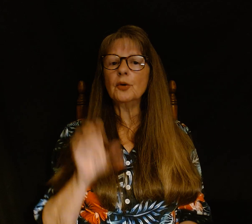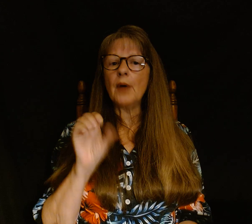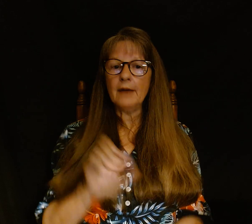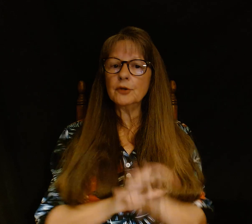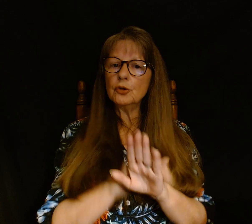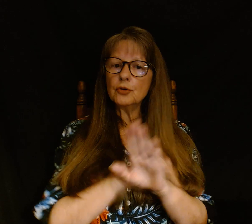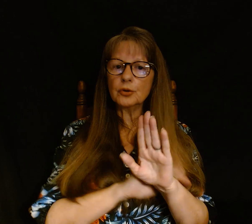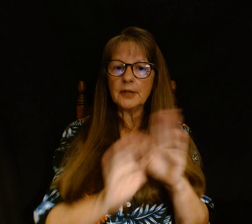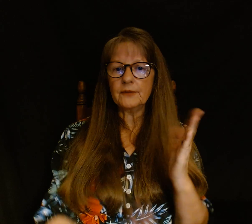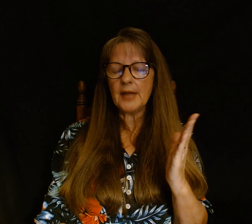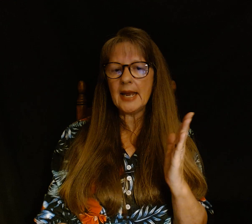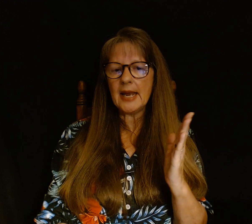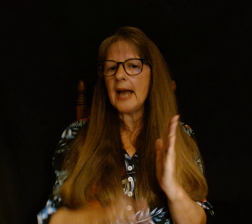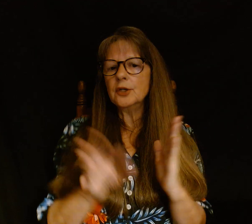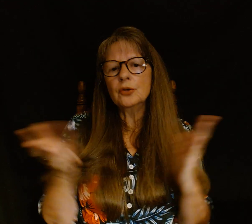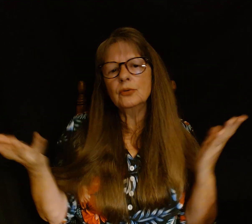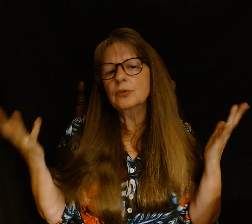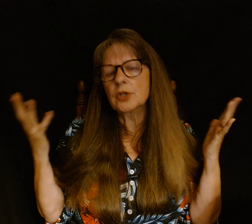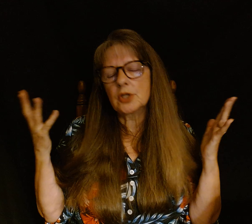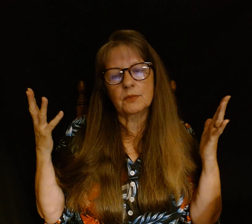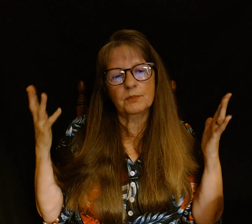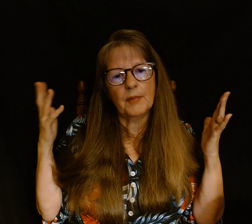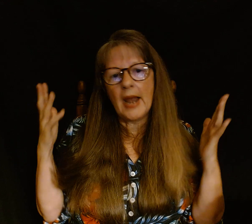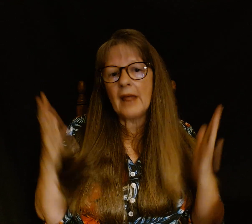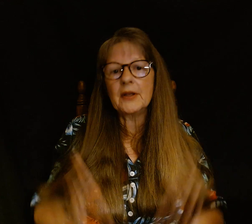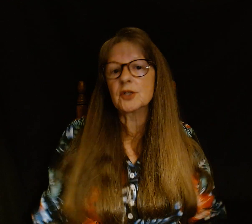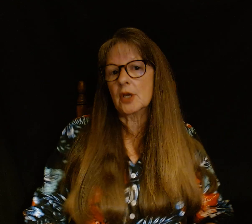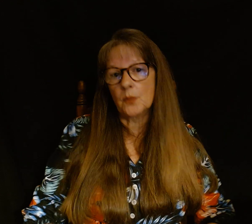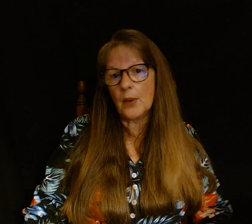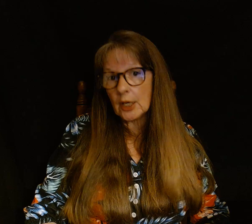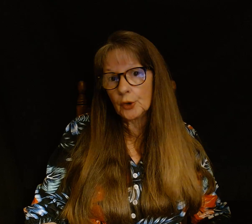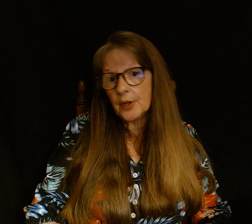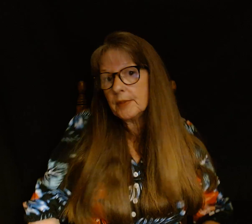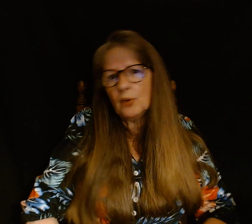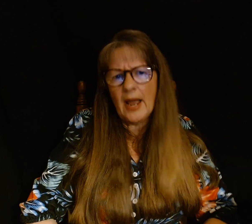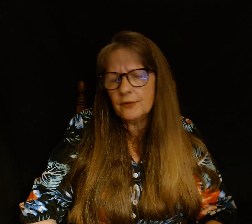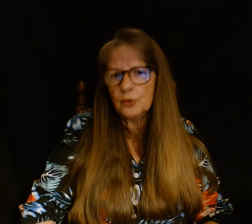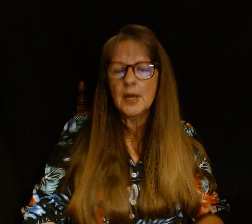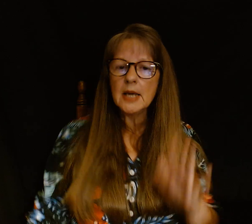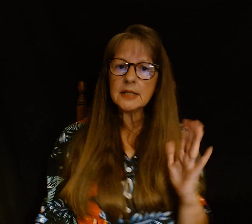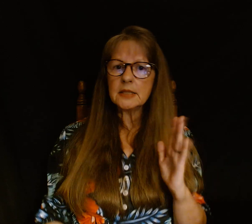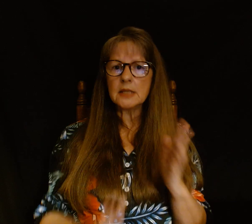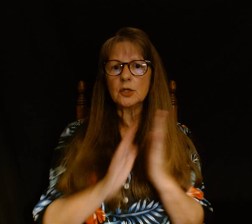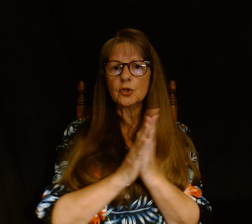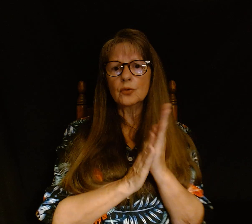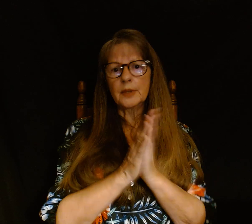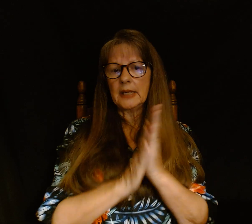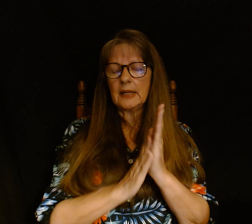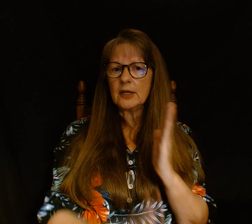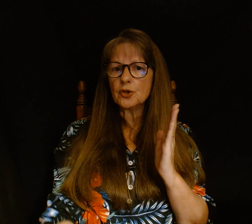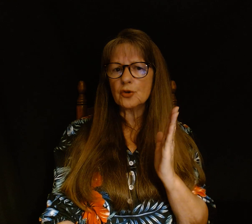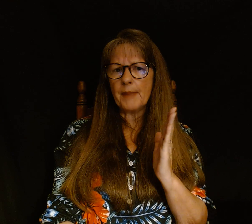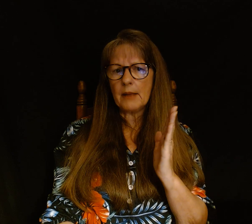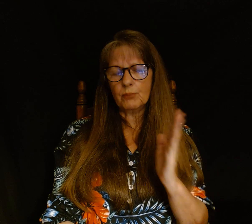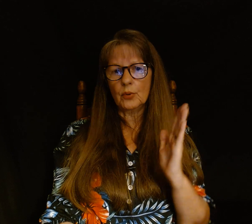have to use your left hand. I do, and I think it's because of the way I learned it, but you don't have to, because it doesn't do really anything. It's just your backboard,